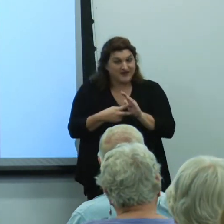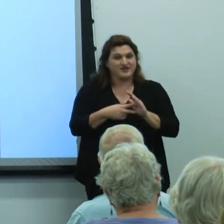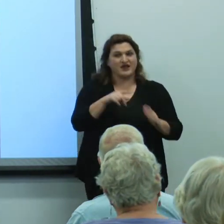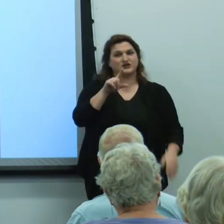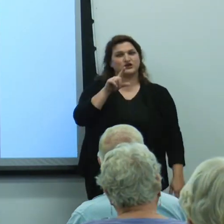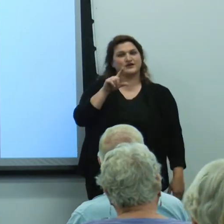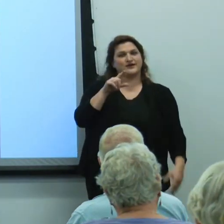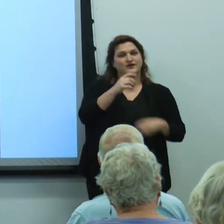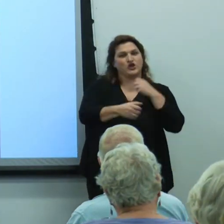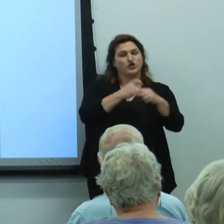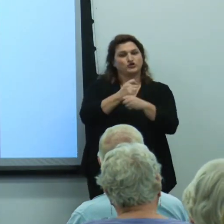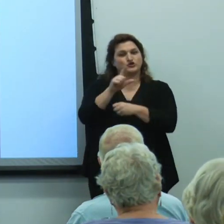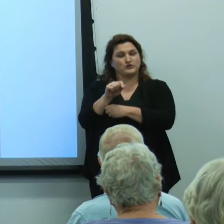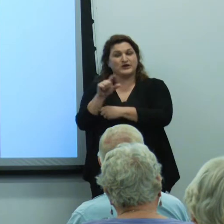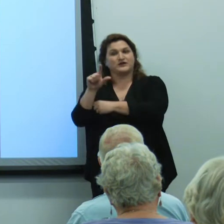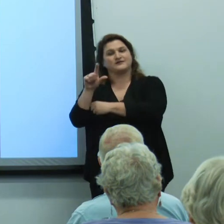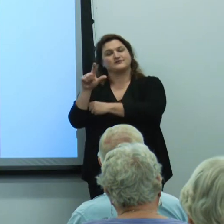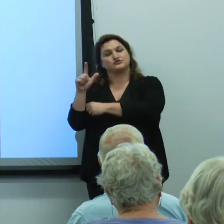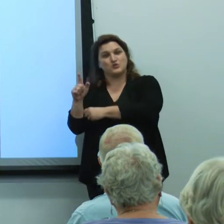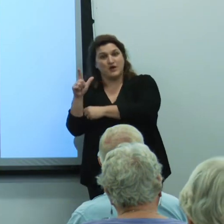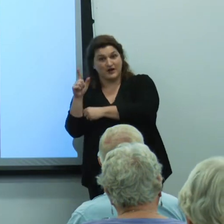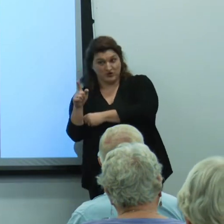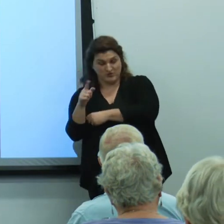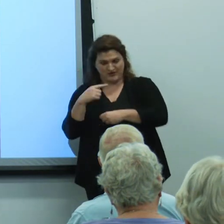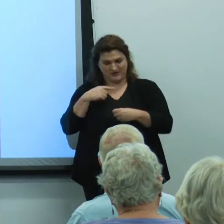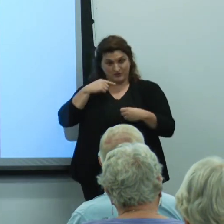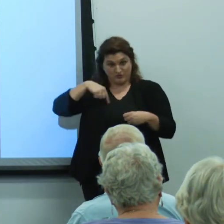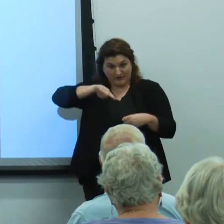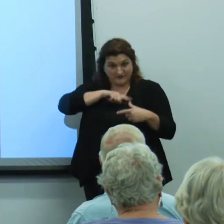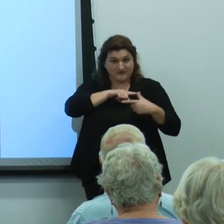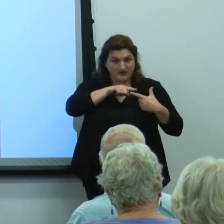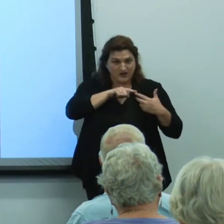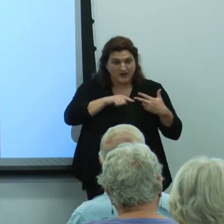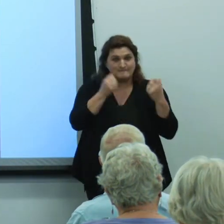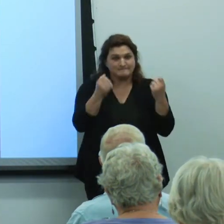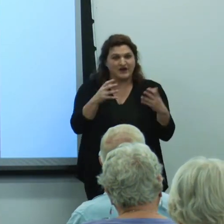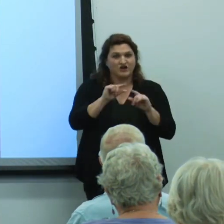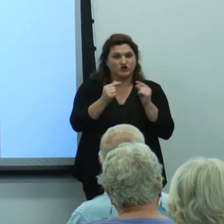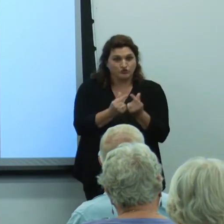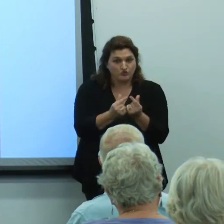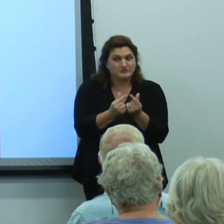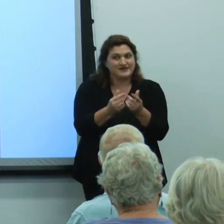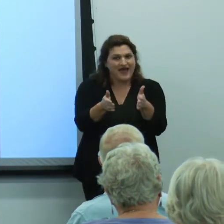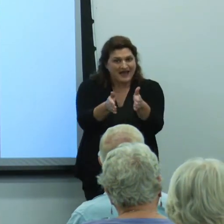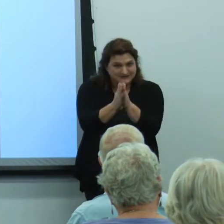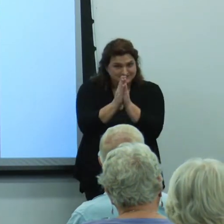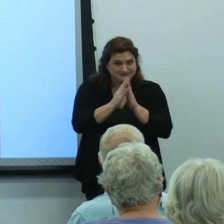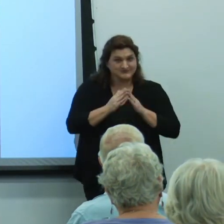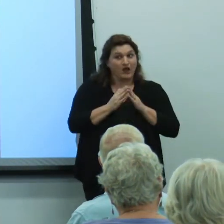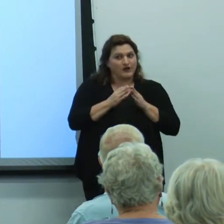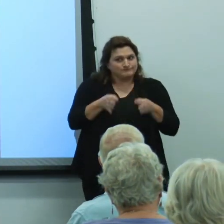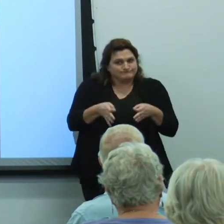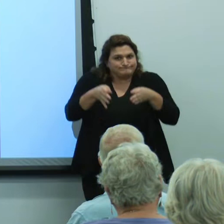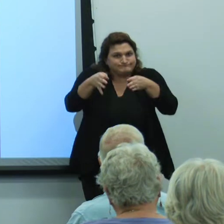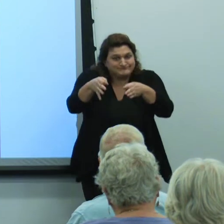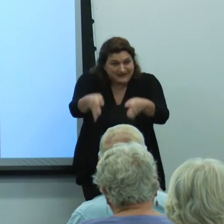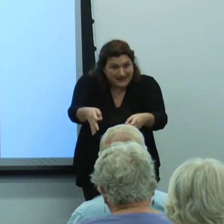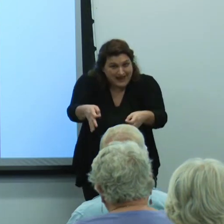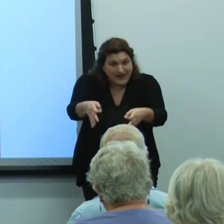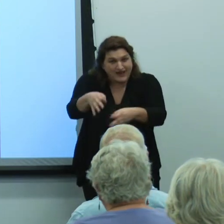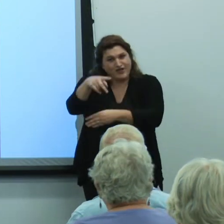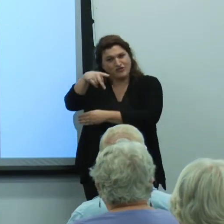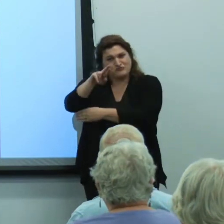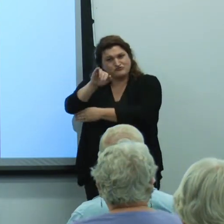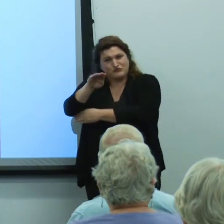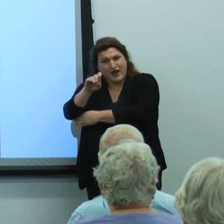and others called on the legislature to move the 2022 primary. Meaning, April